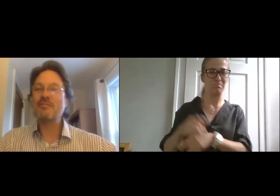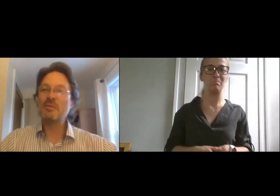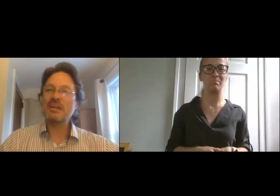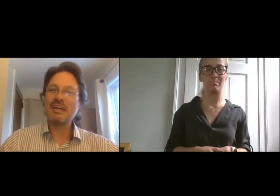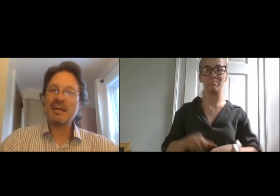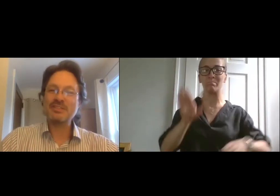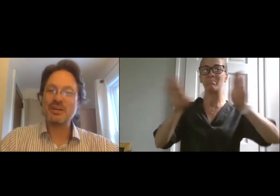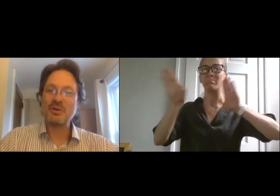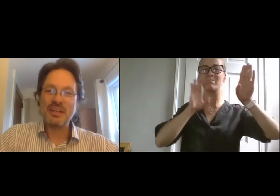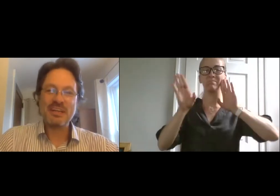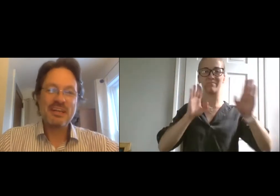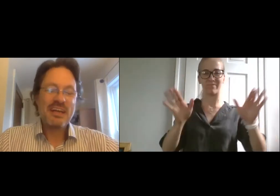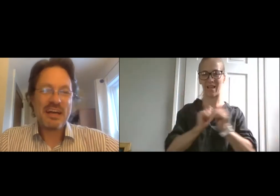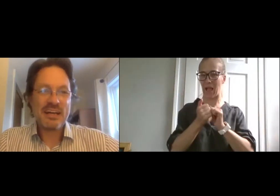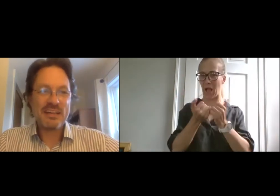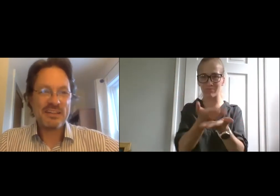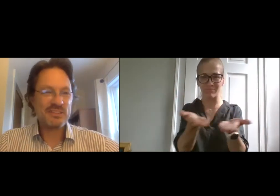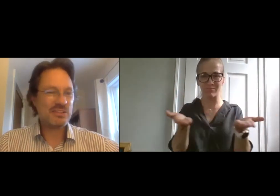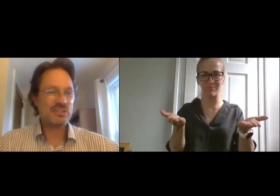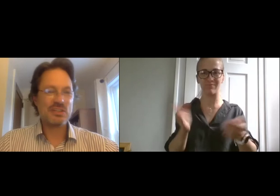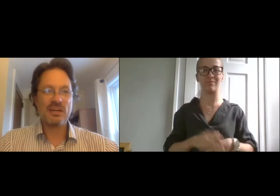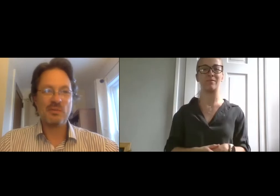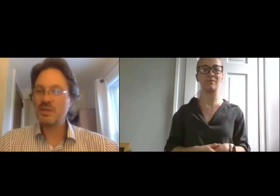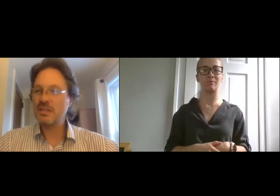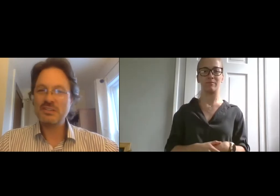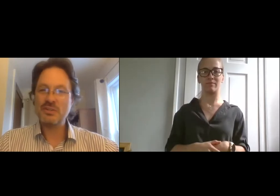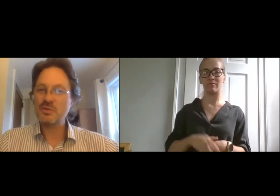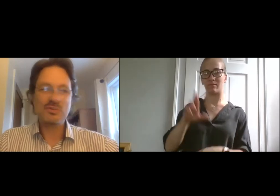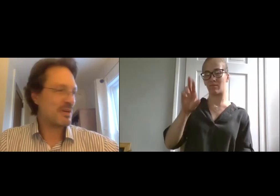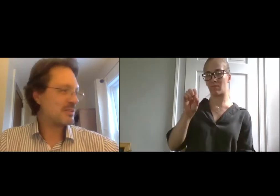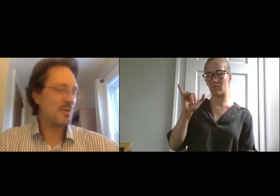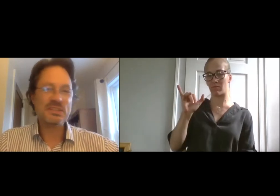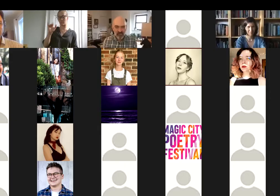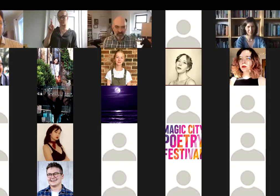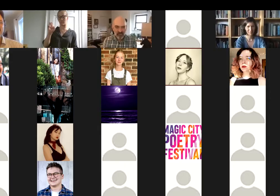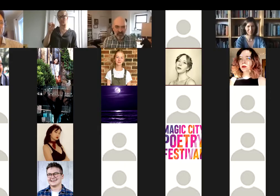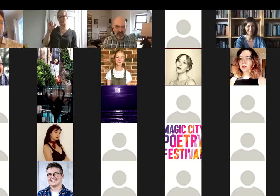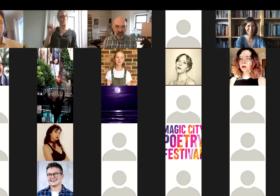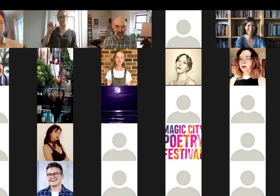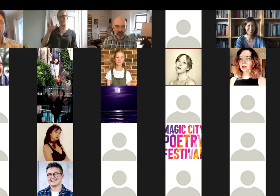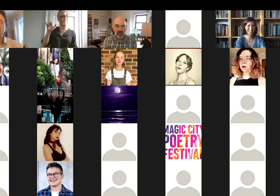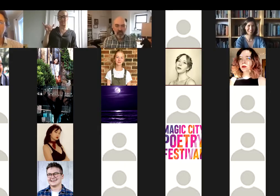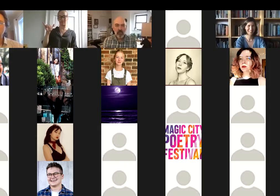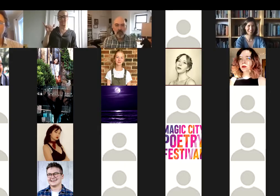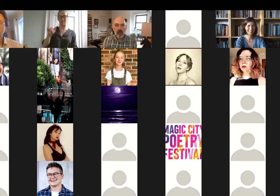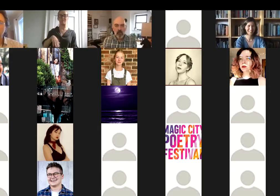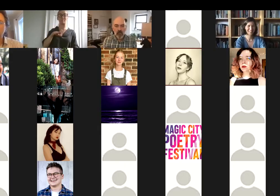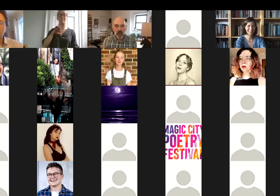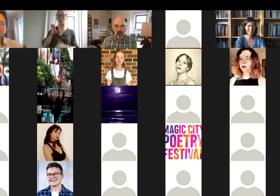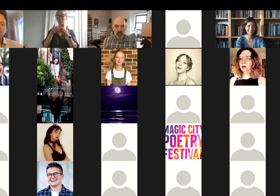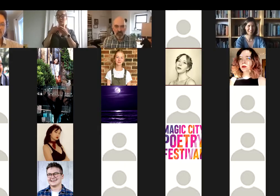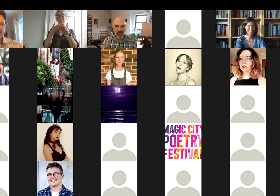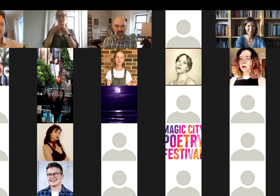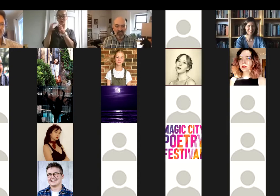Hey, everybody, how's it going? This is Roy Kesey, your cruise director once again, welcoming you